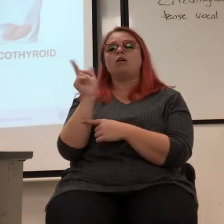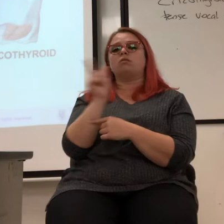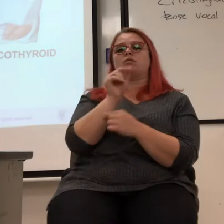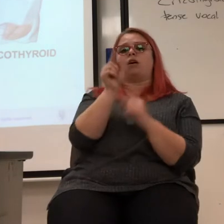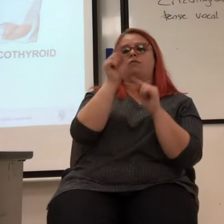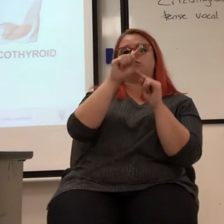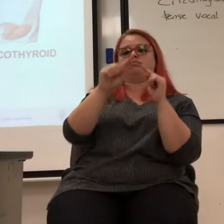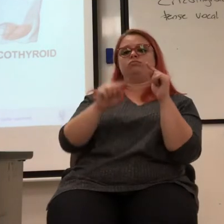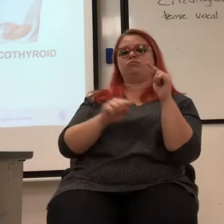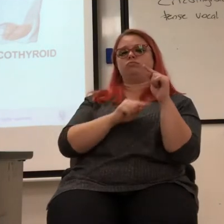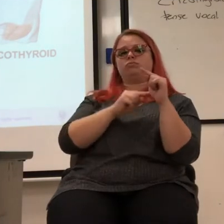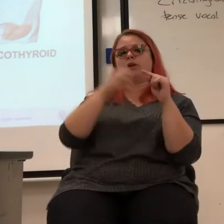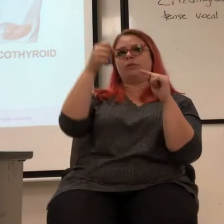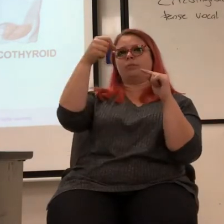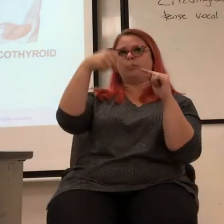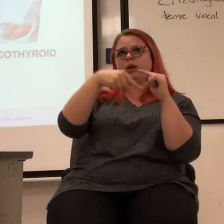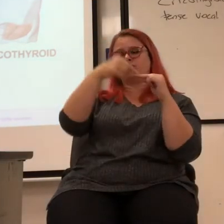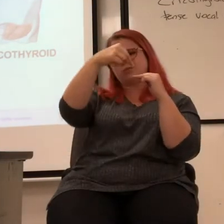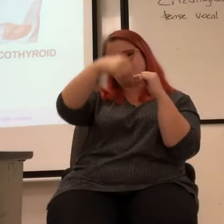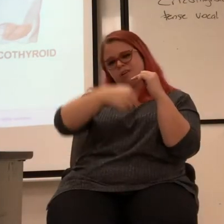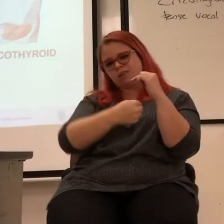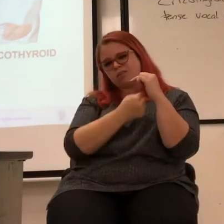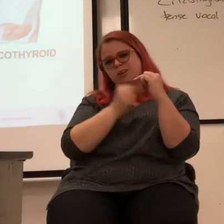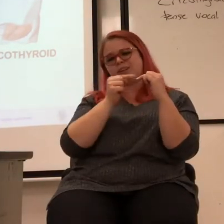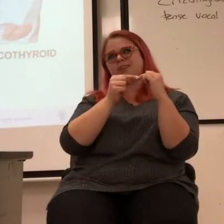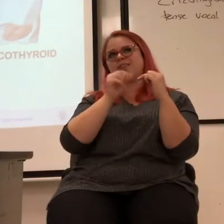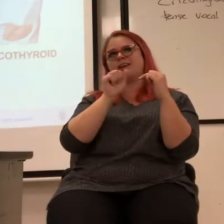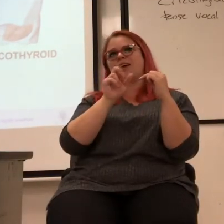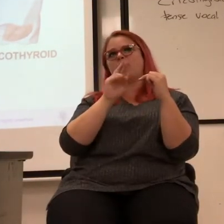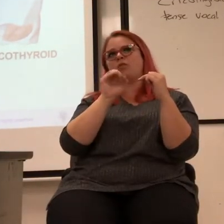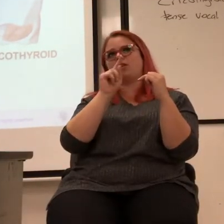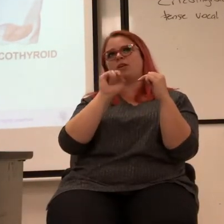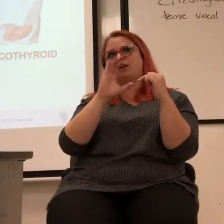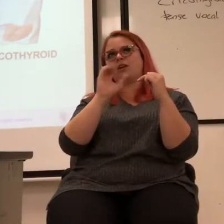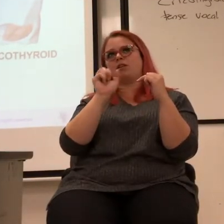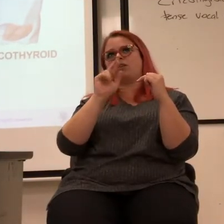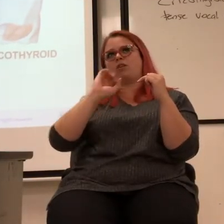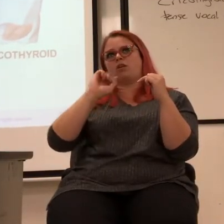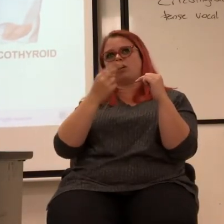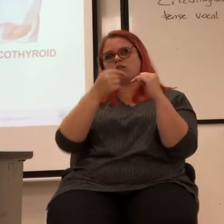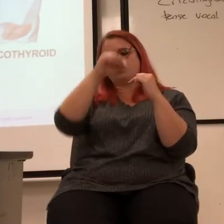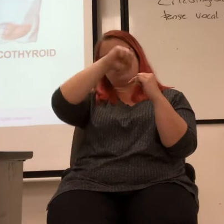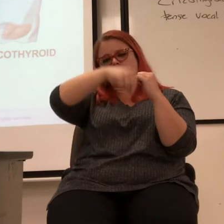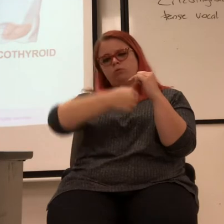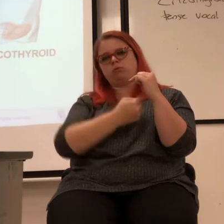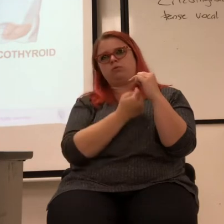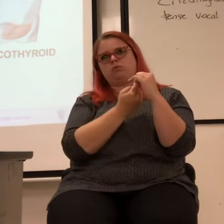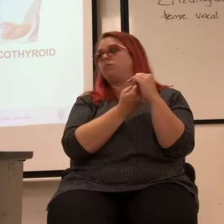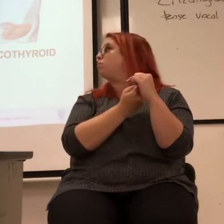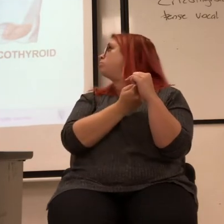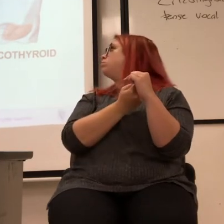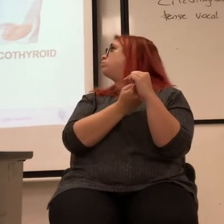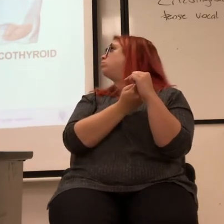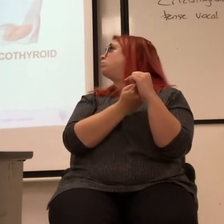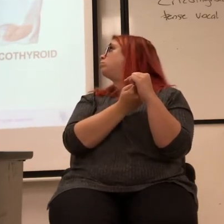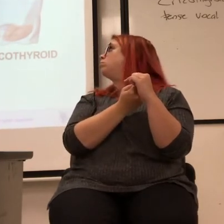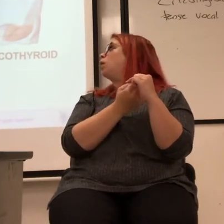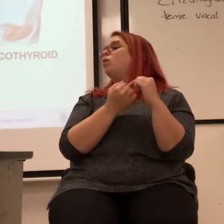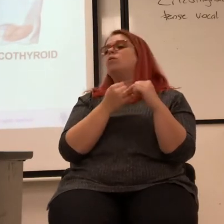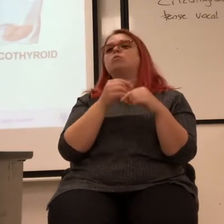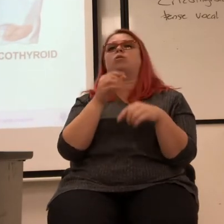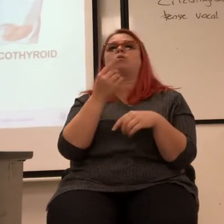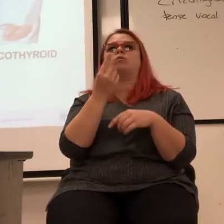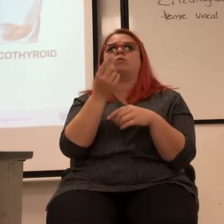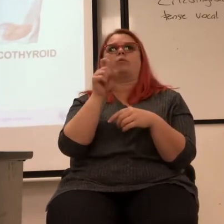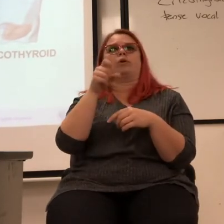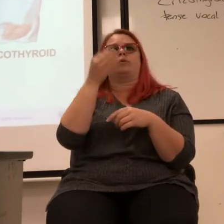recurrent laryngeal nerve goes underneath the aortic arch. Okay, it goes this way. So the branch I want you